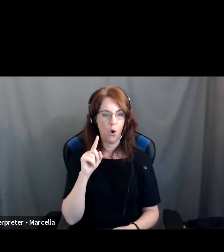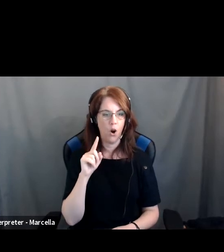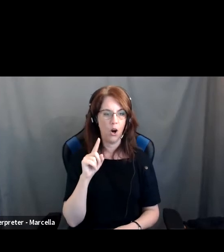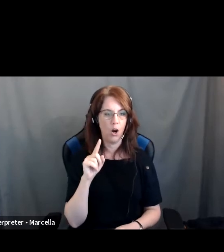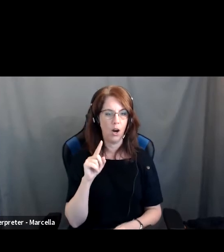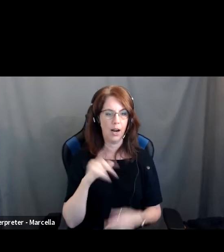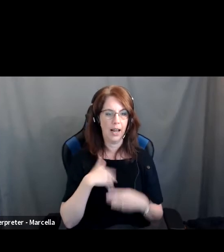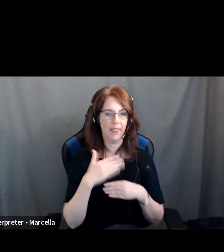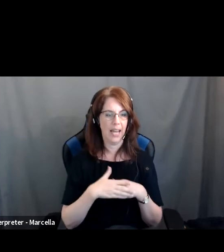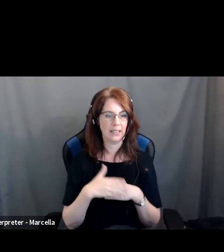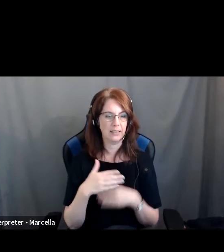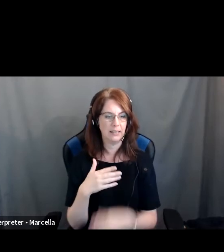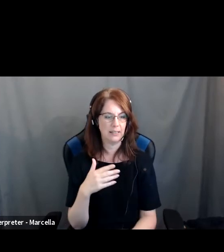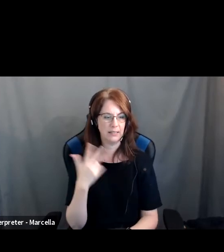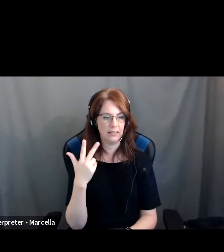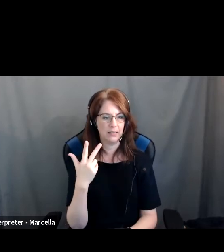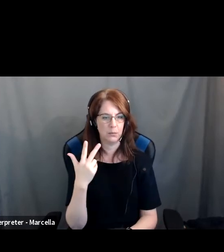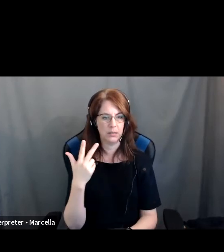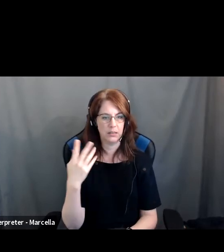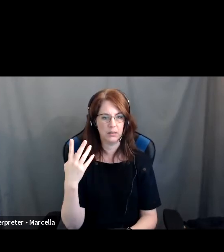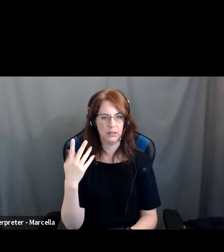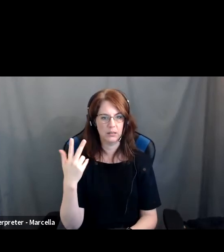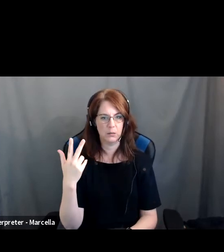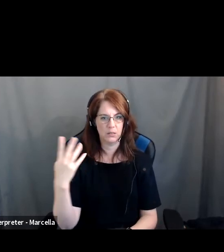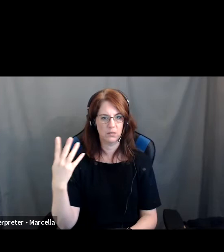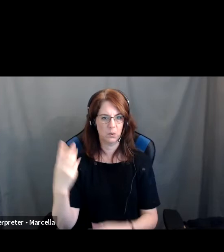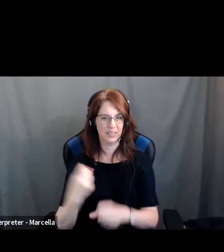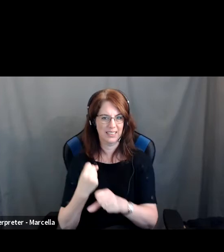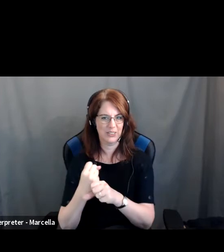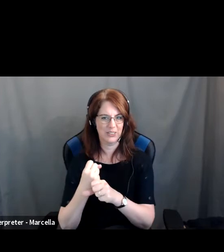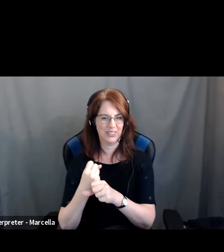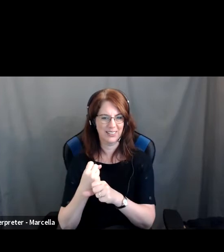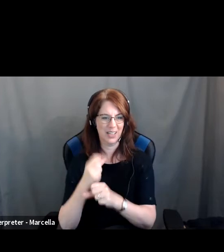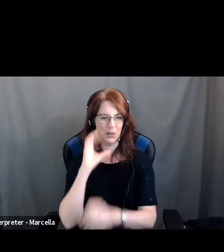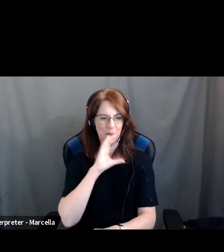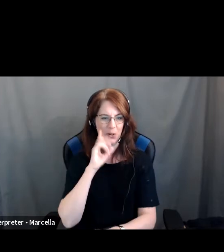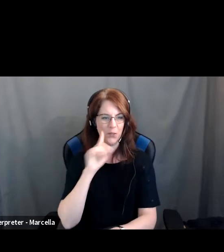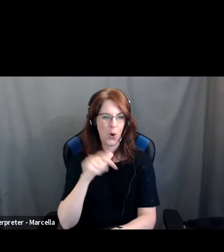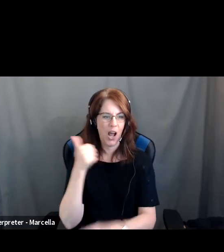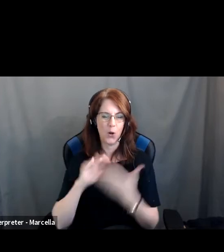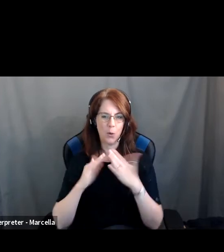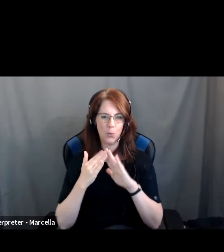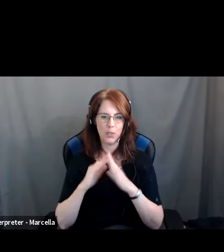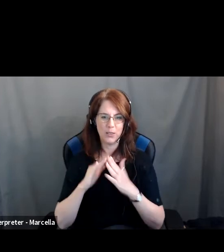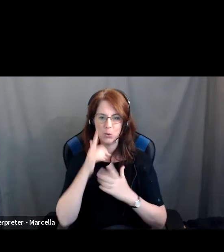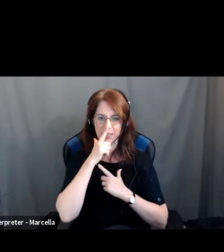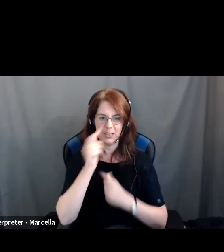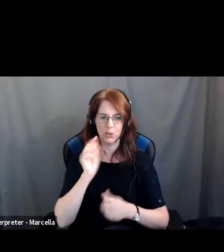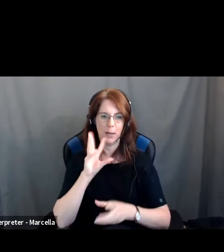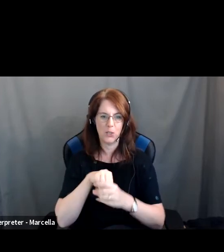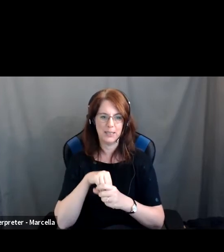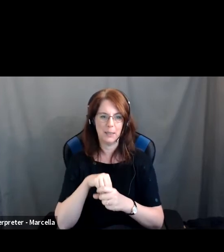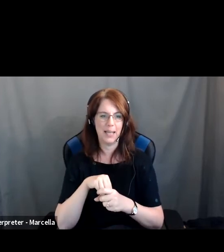the next 3 or 4 years, and are looking for other communities who are interested in